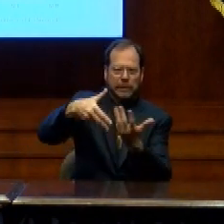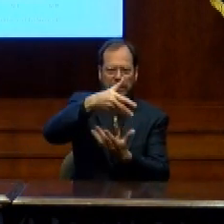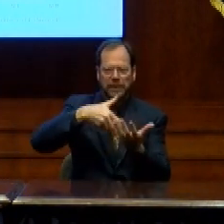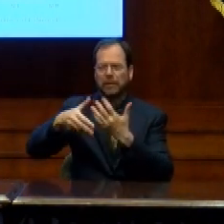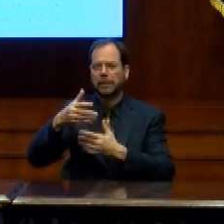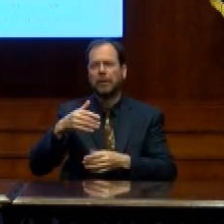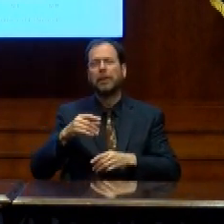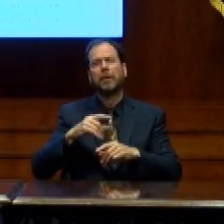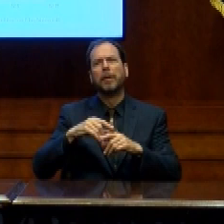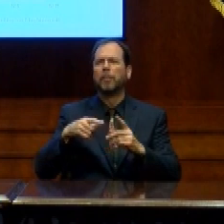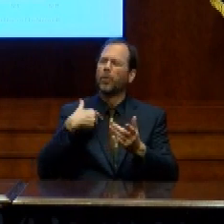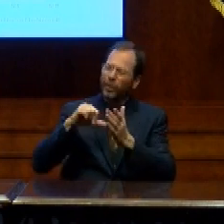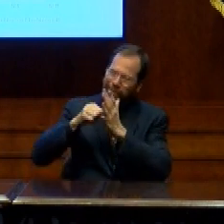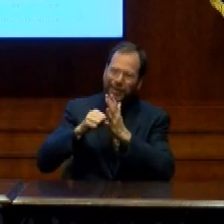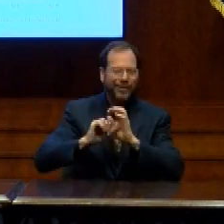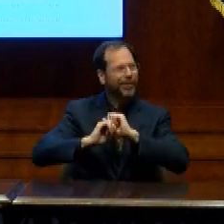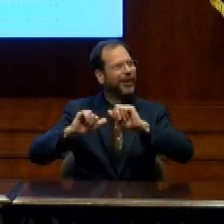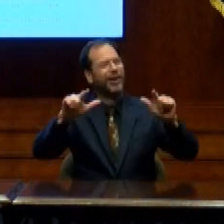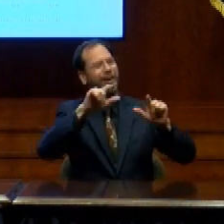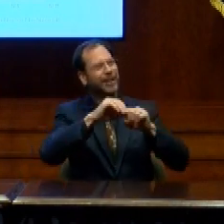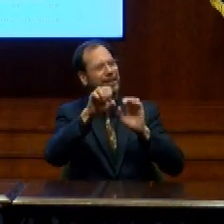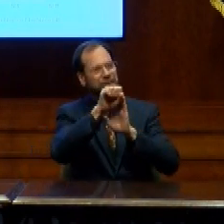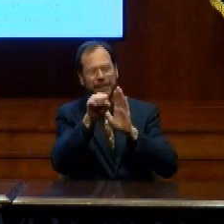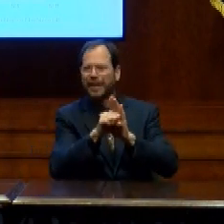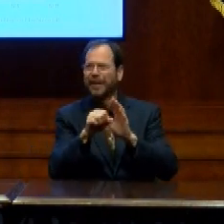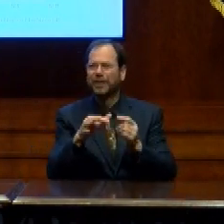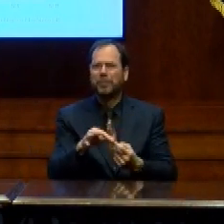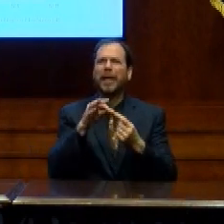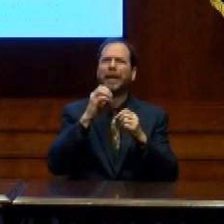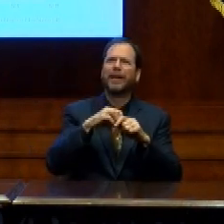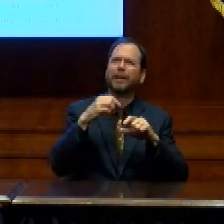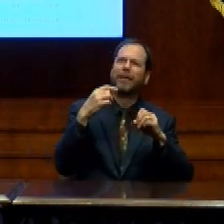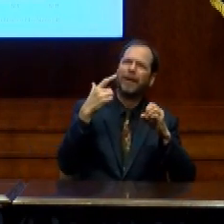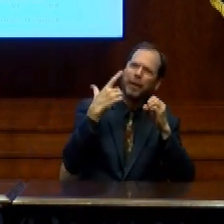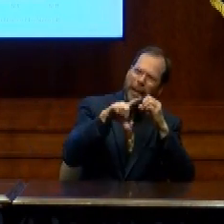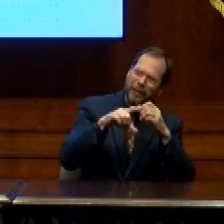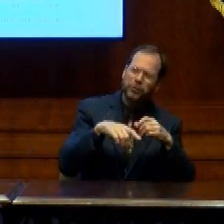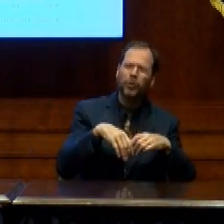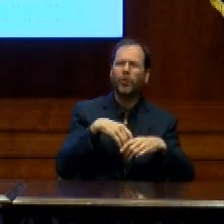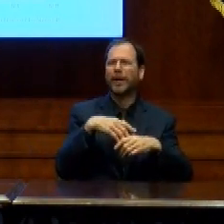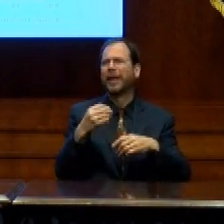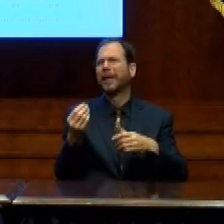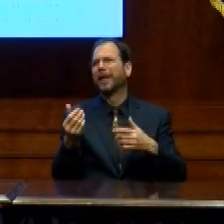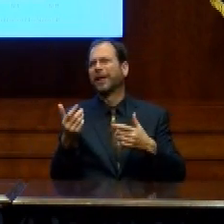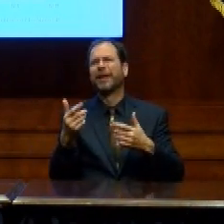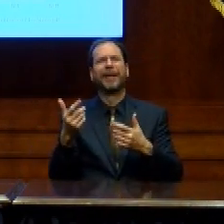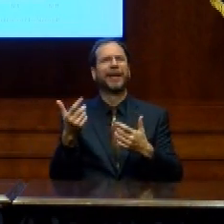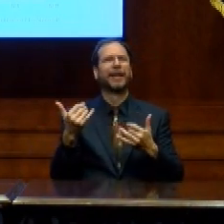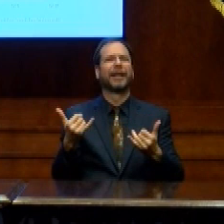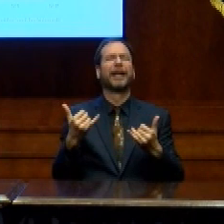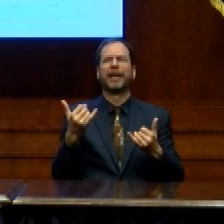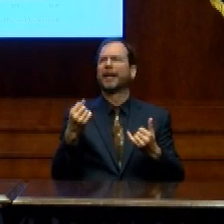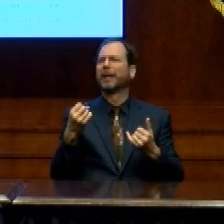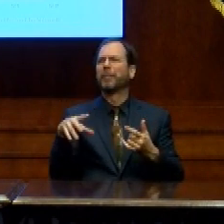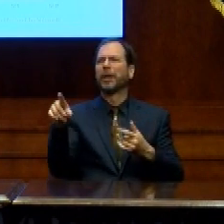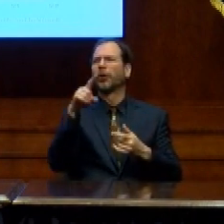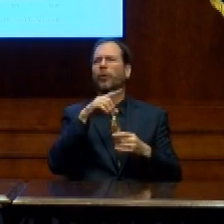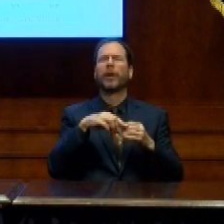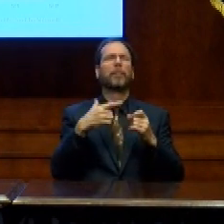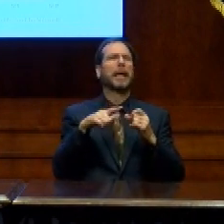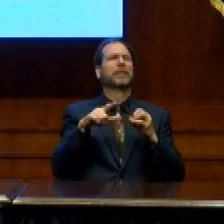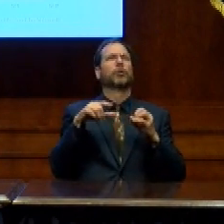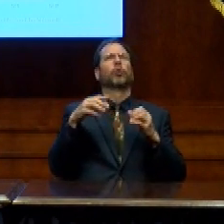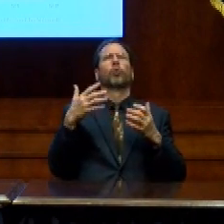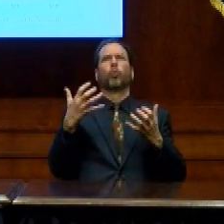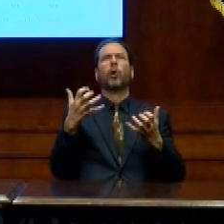is worth emphasizing to everybody in the state, but especially those in El Paso at this particular time, when a time when I know so many people in El